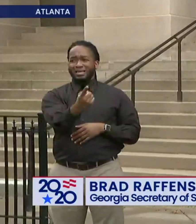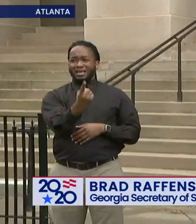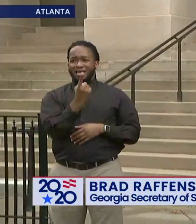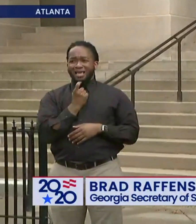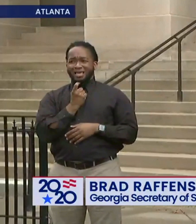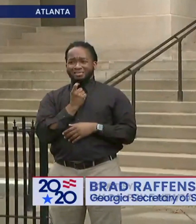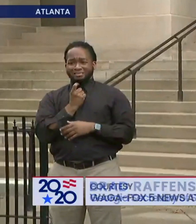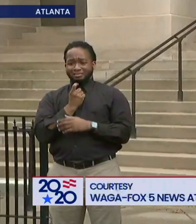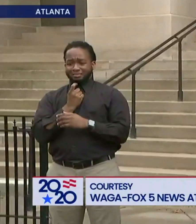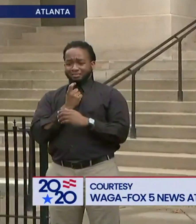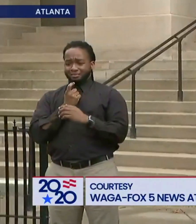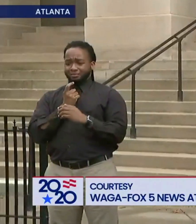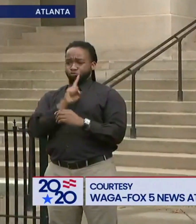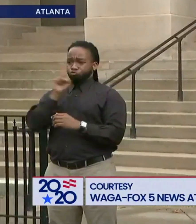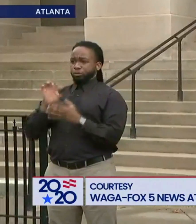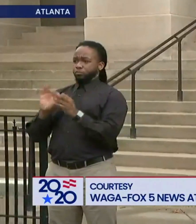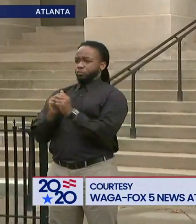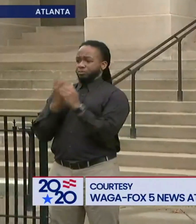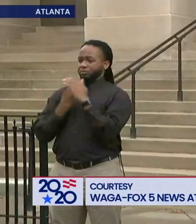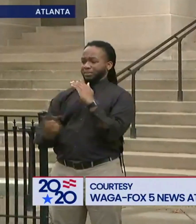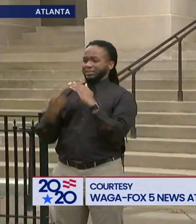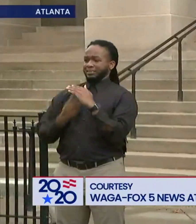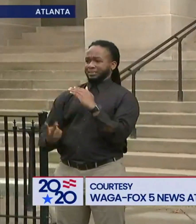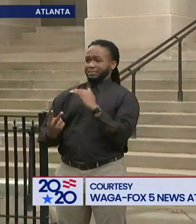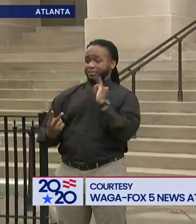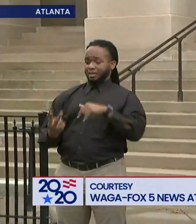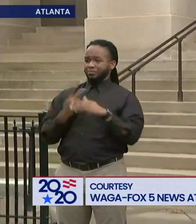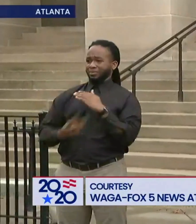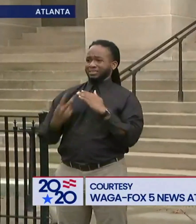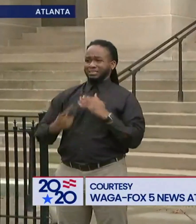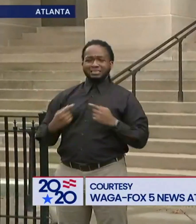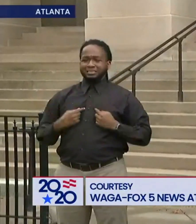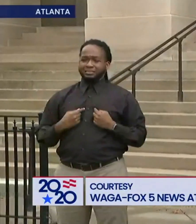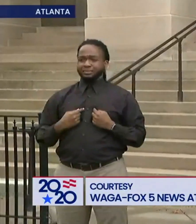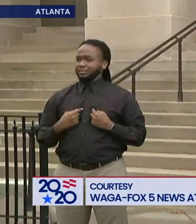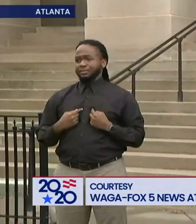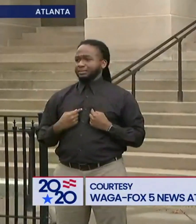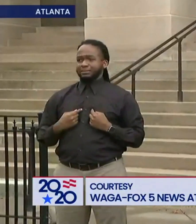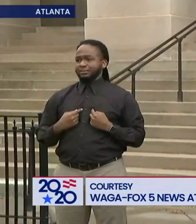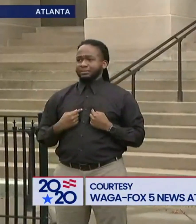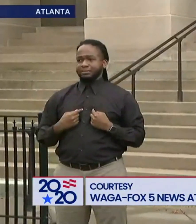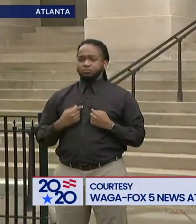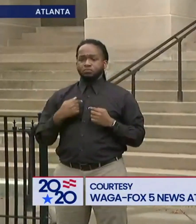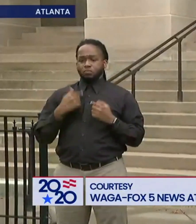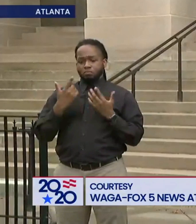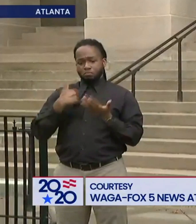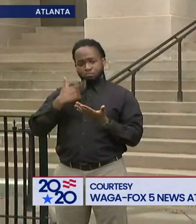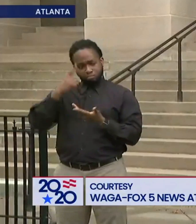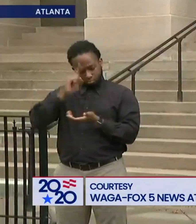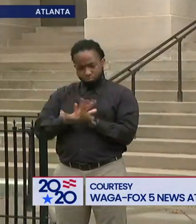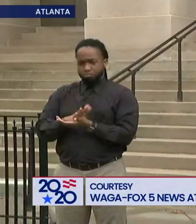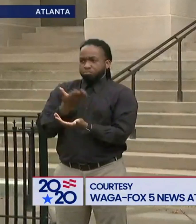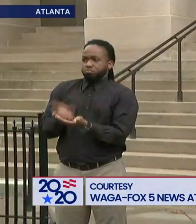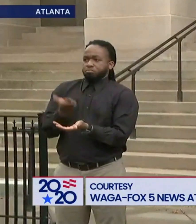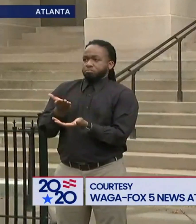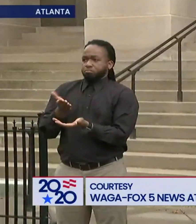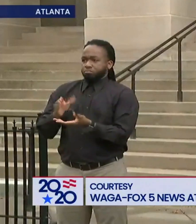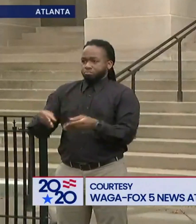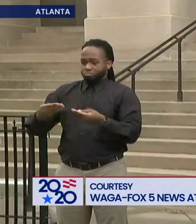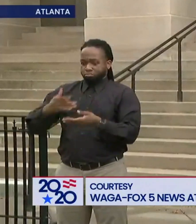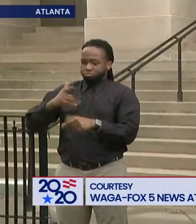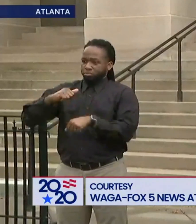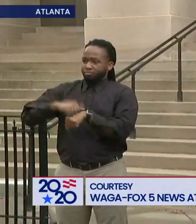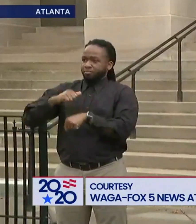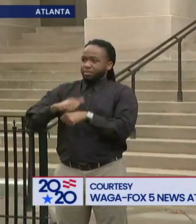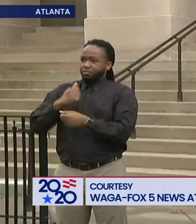is the probability? I'll get up my calculator and I'll get that back to you. I can't do that off the cuff. Can the Trump campaign still ask for a recount